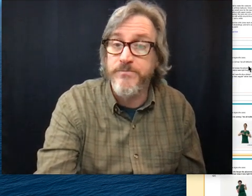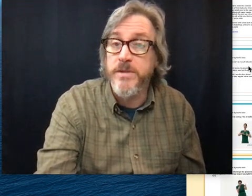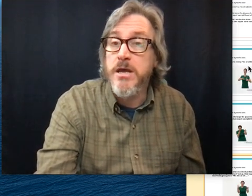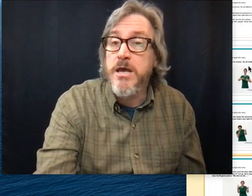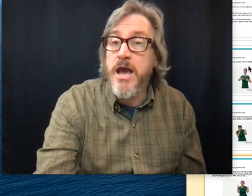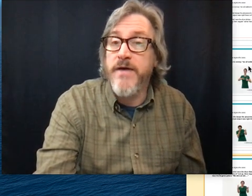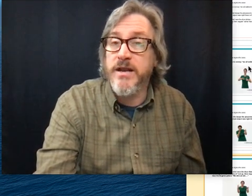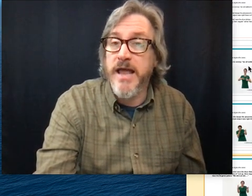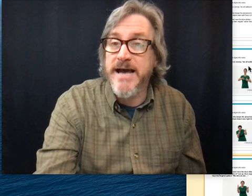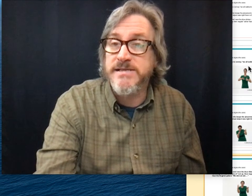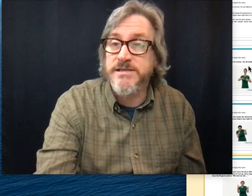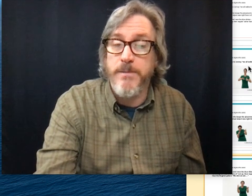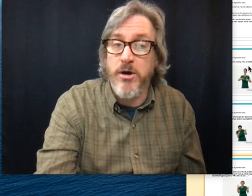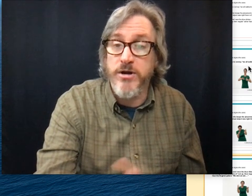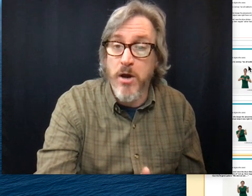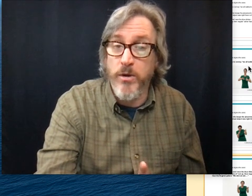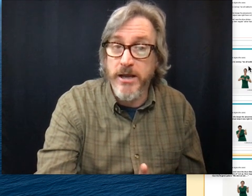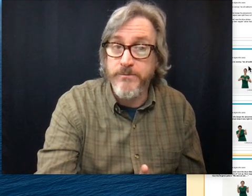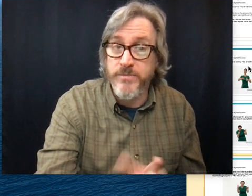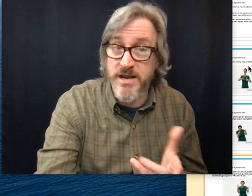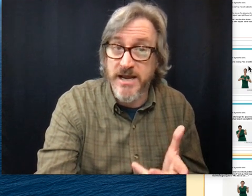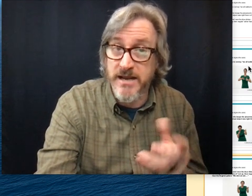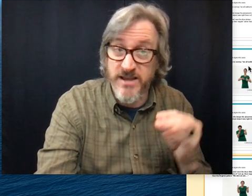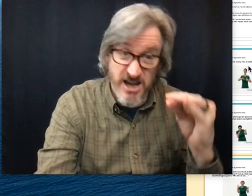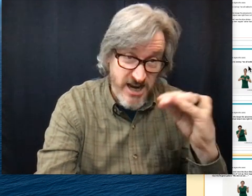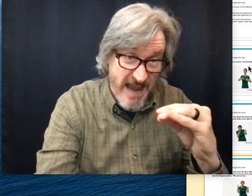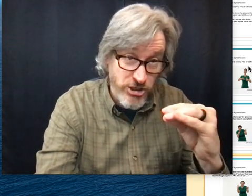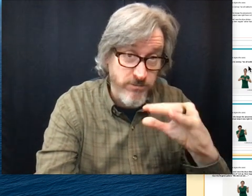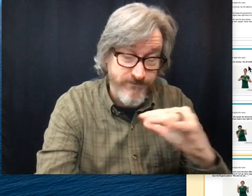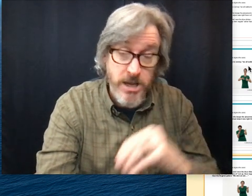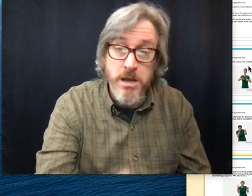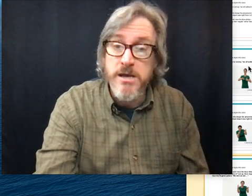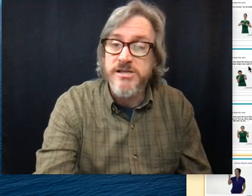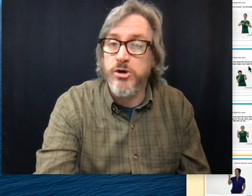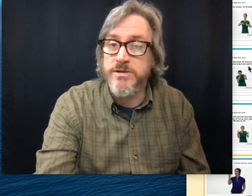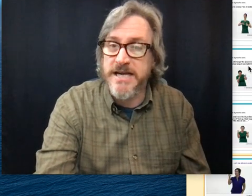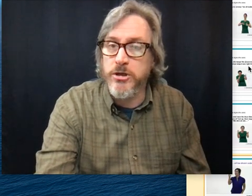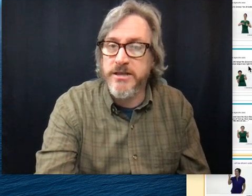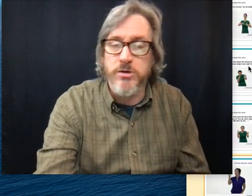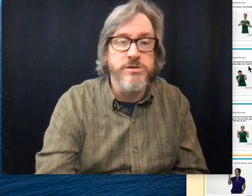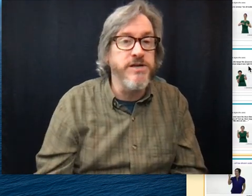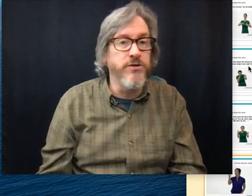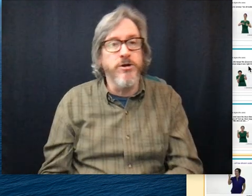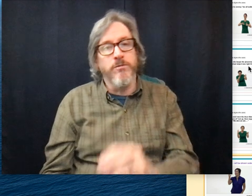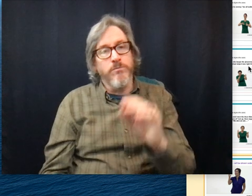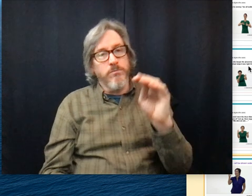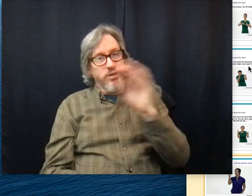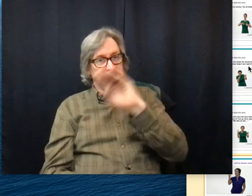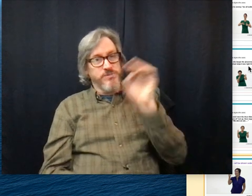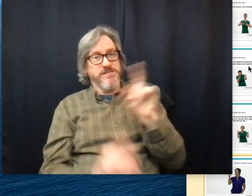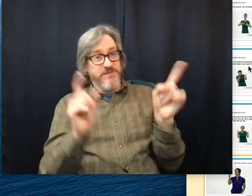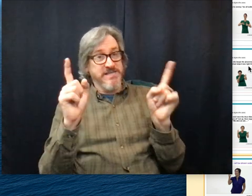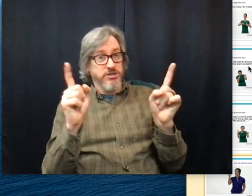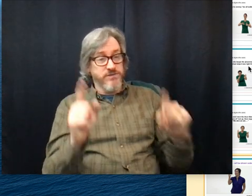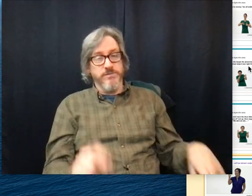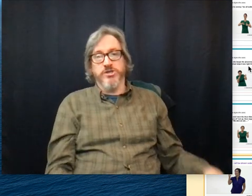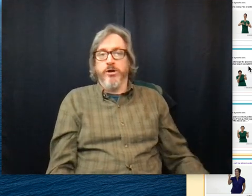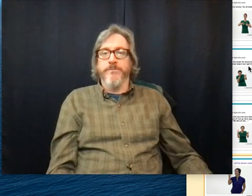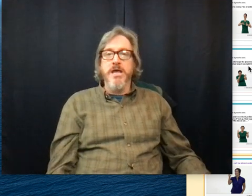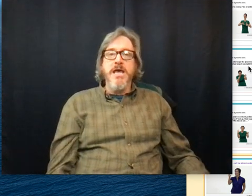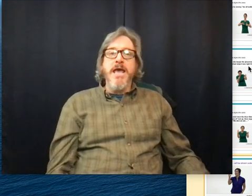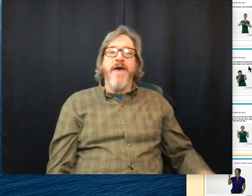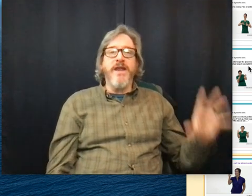sculpting it. And then last about not winning, the negation. So take a look at those if you want to look at those specific sections